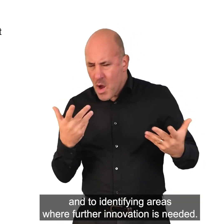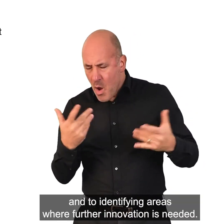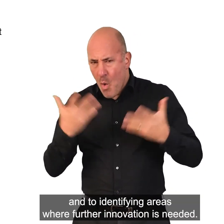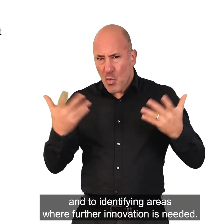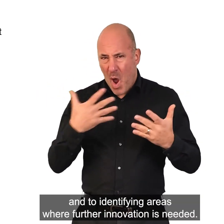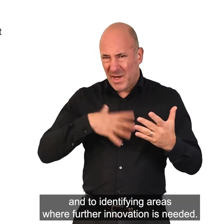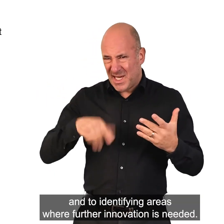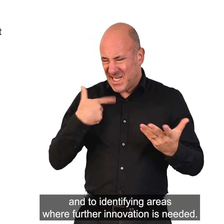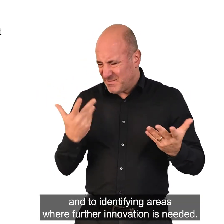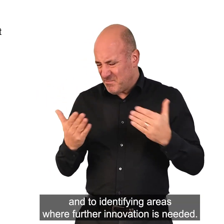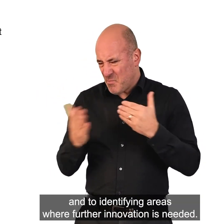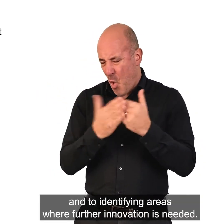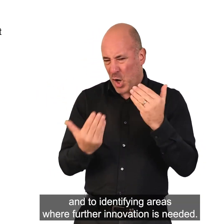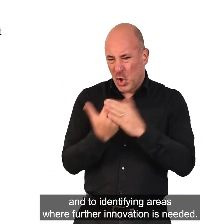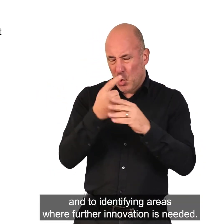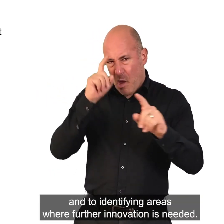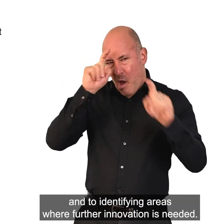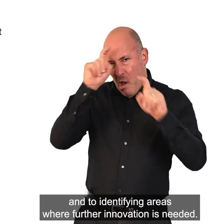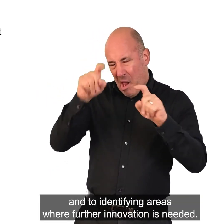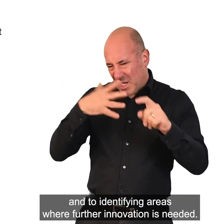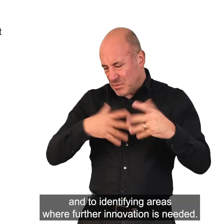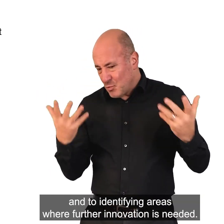and to identifying areas where further innovation is needed.